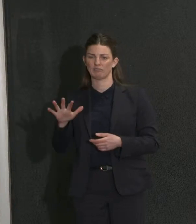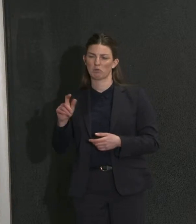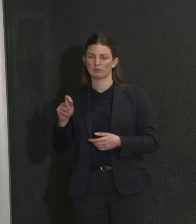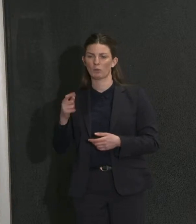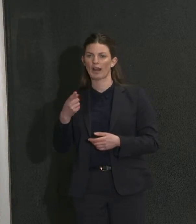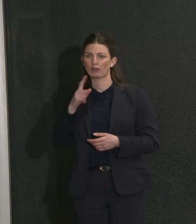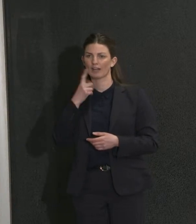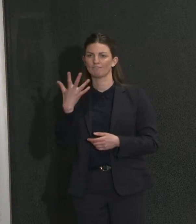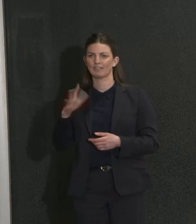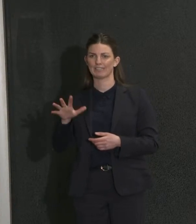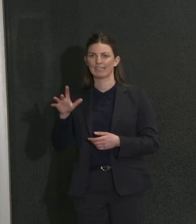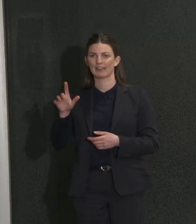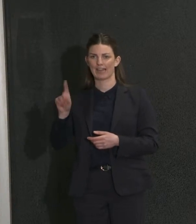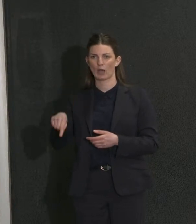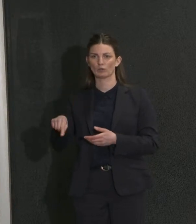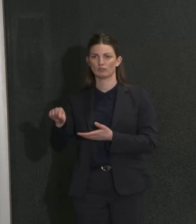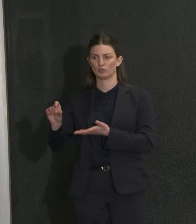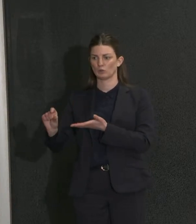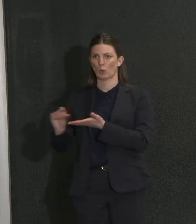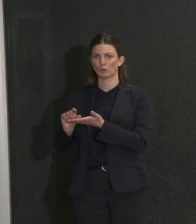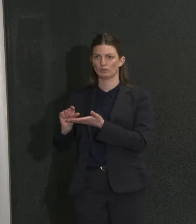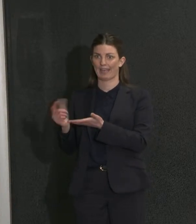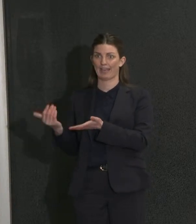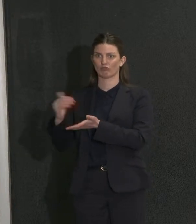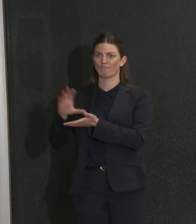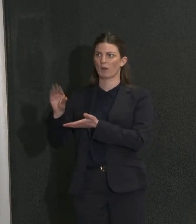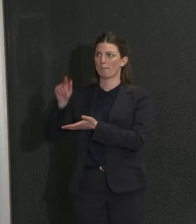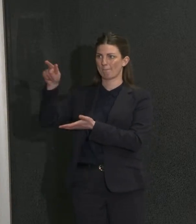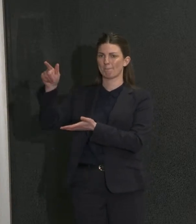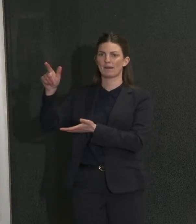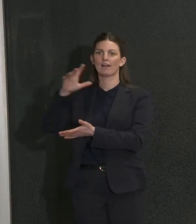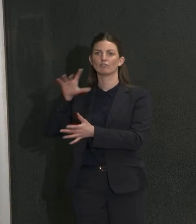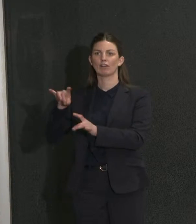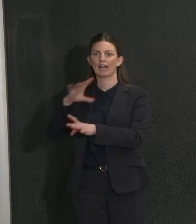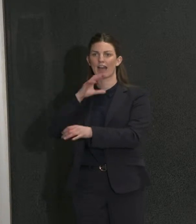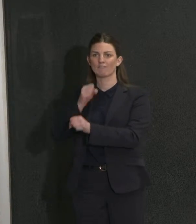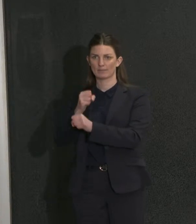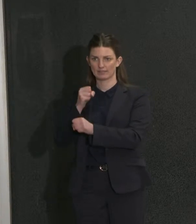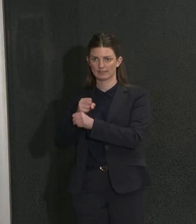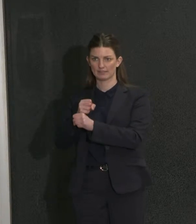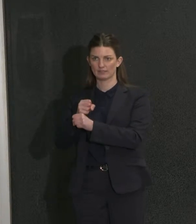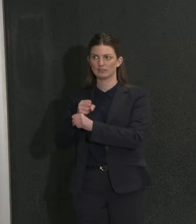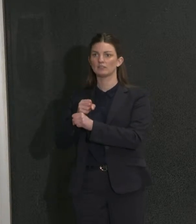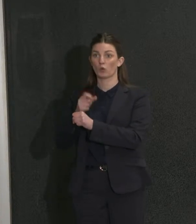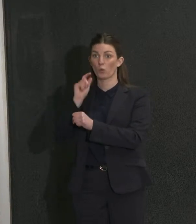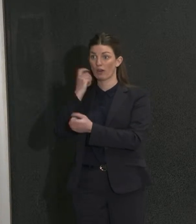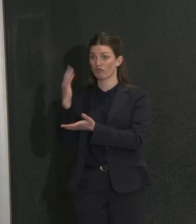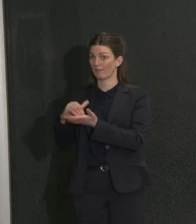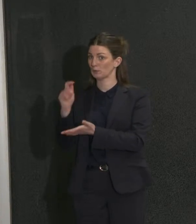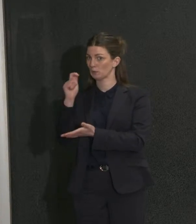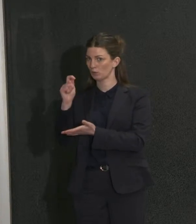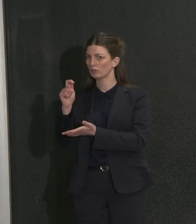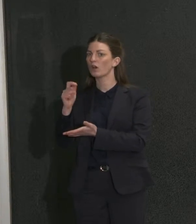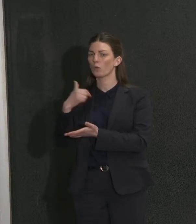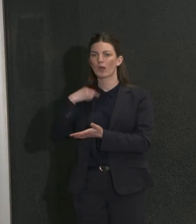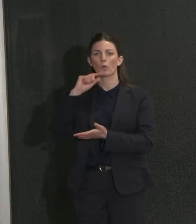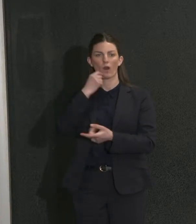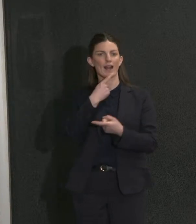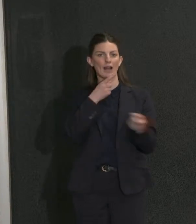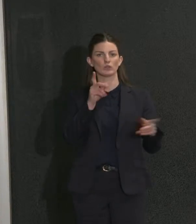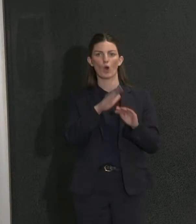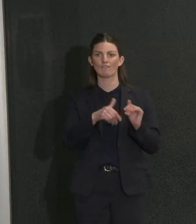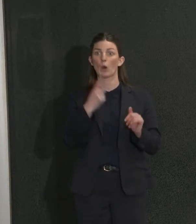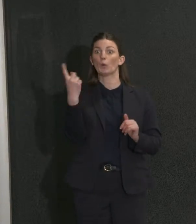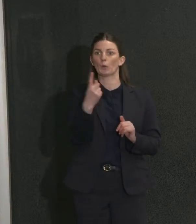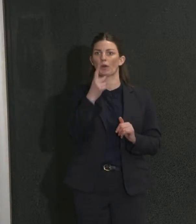me last night we'll be getting quite soon. And again, we'll have announcements to make about where those extra doses will go and whether there's any